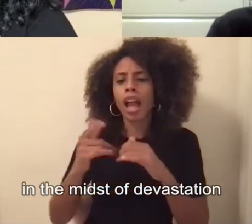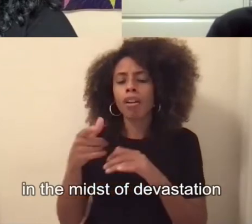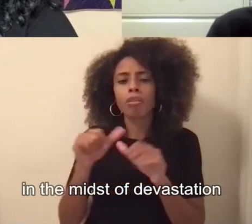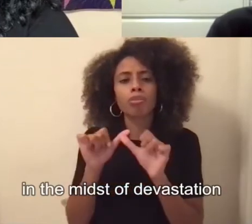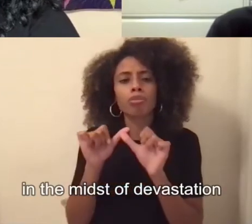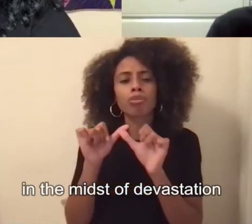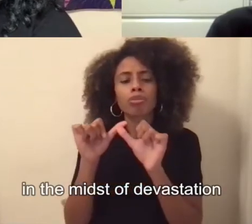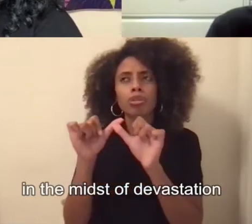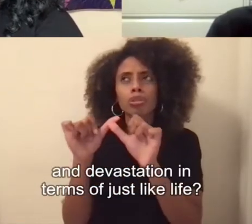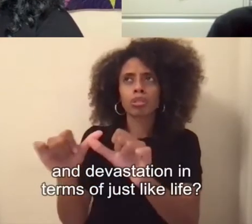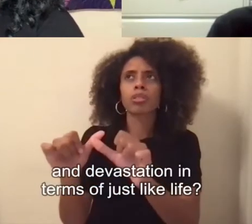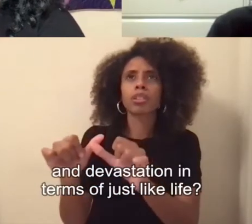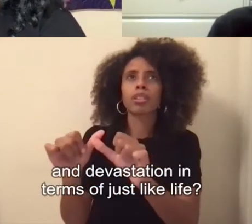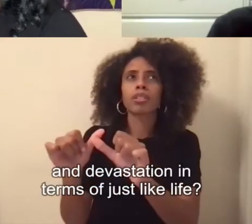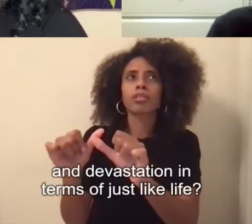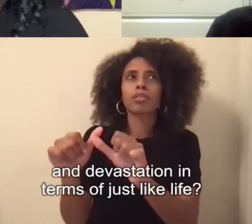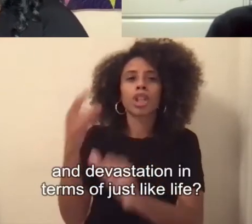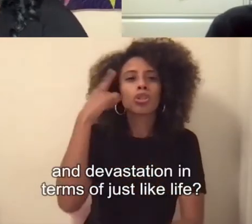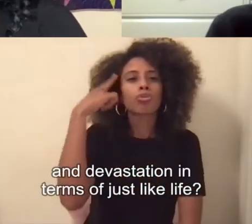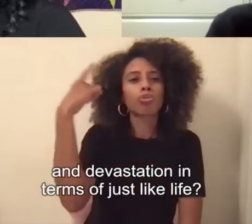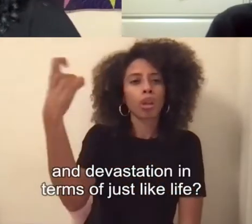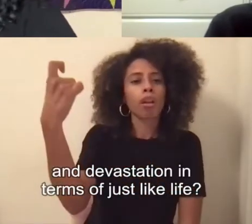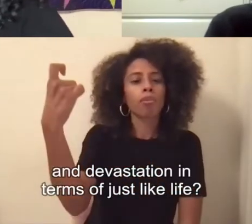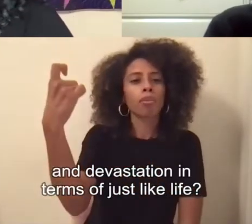of devastation? And